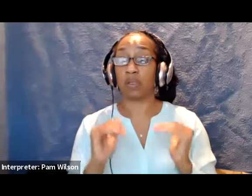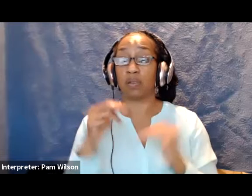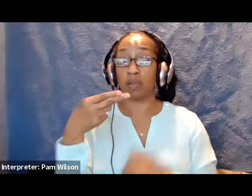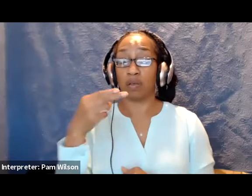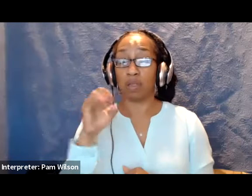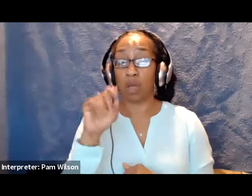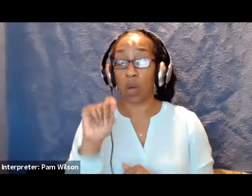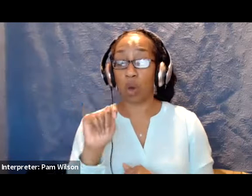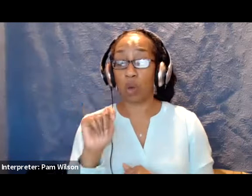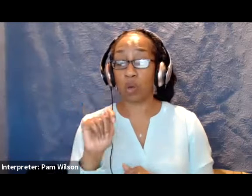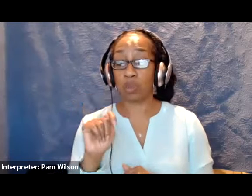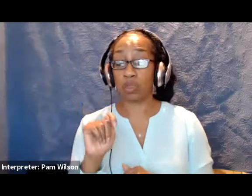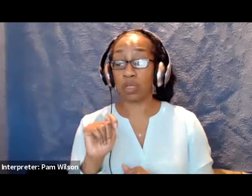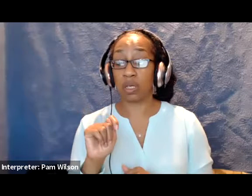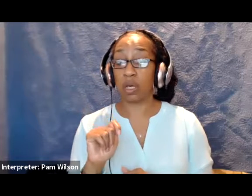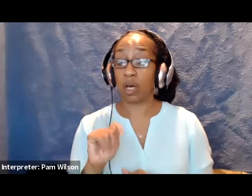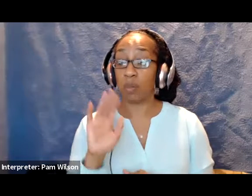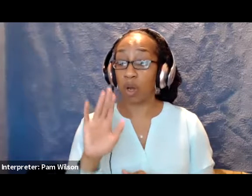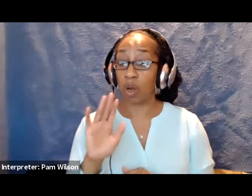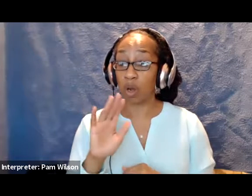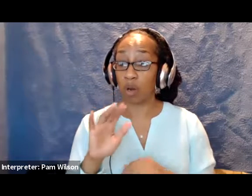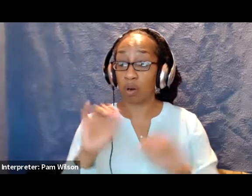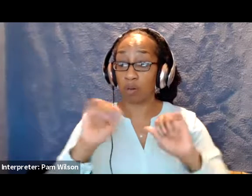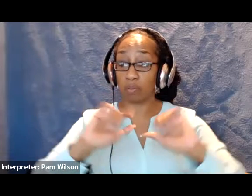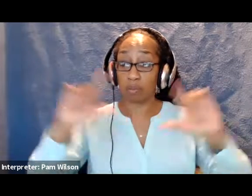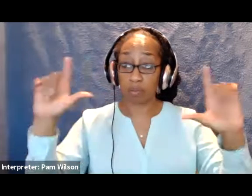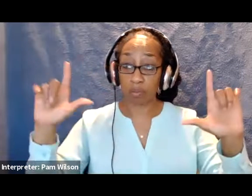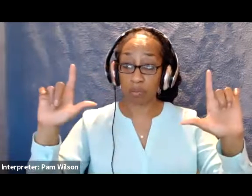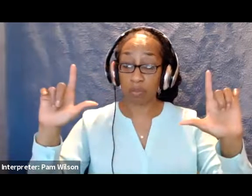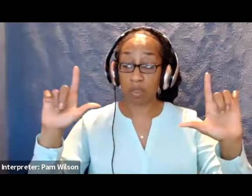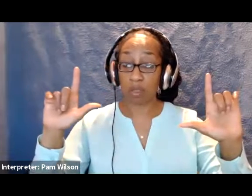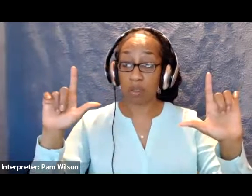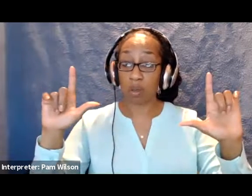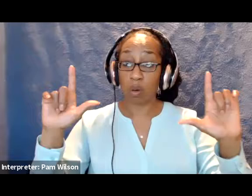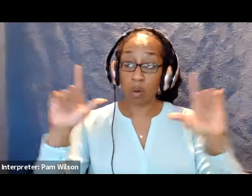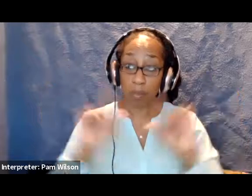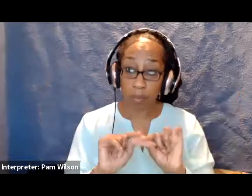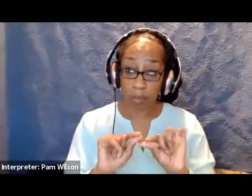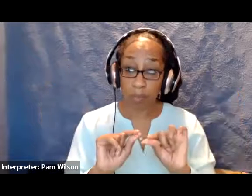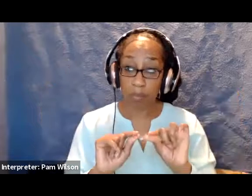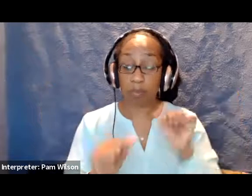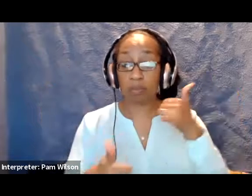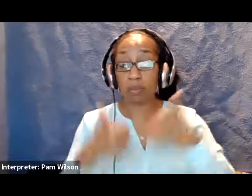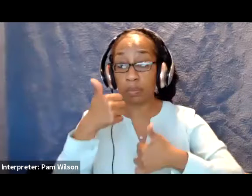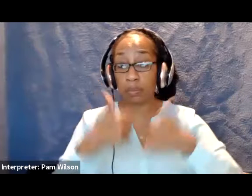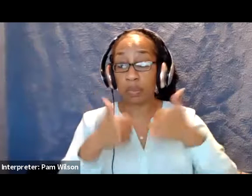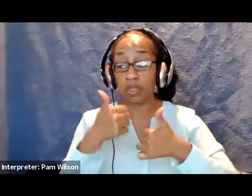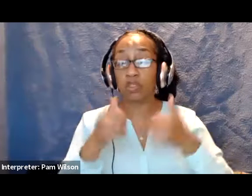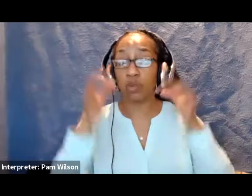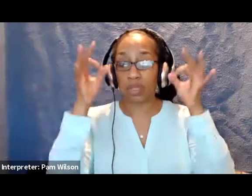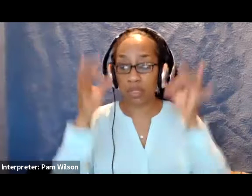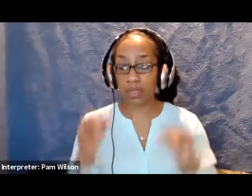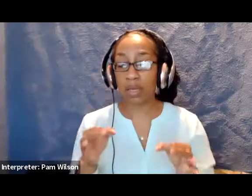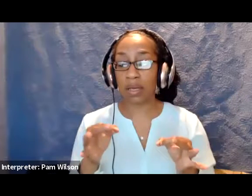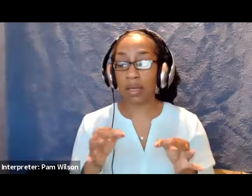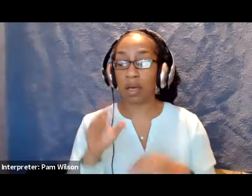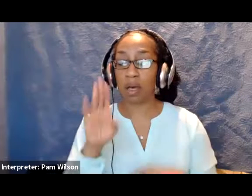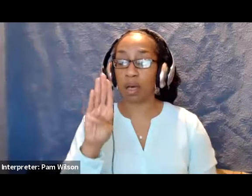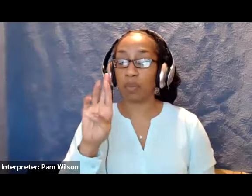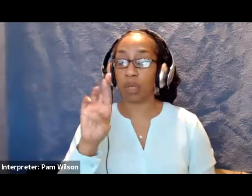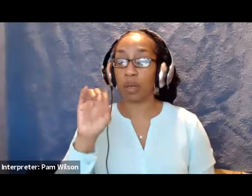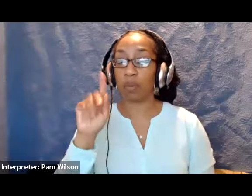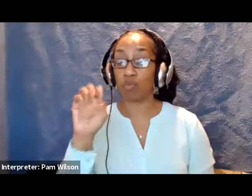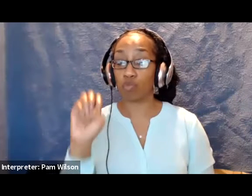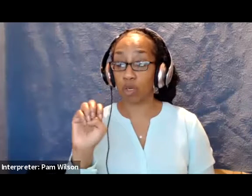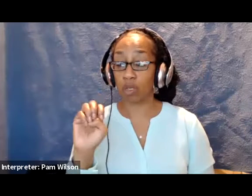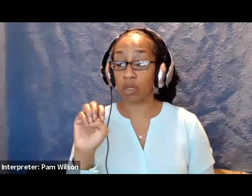the host video on or off when you join the webinar. Now, again, our host, Brooke,